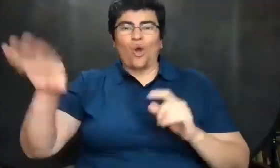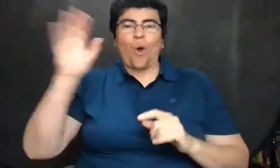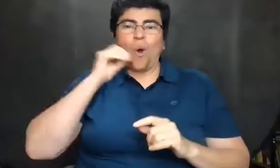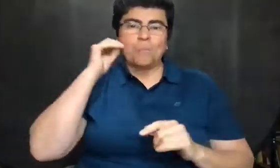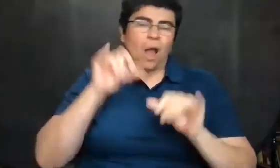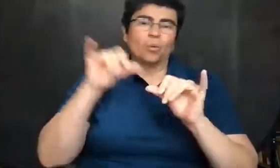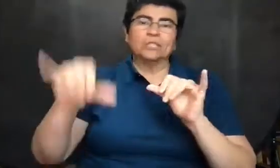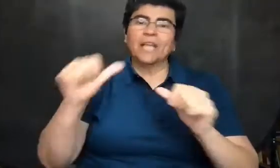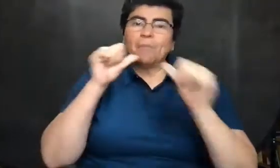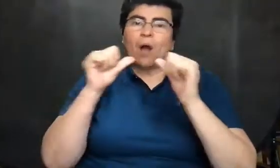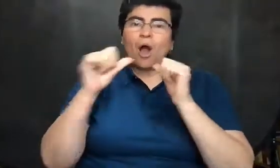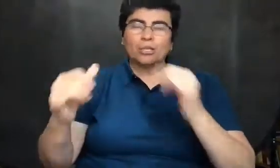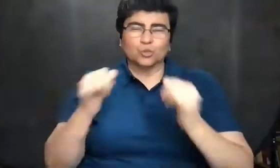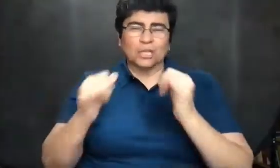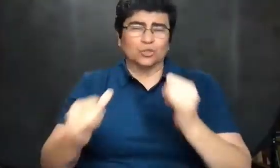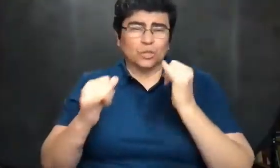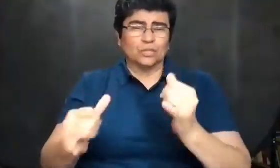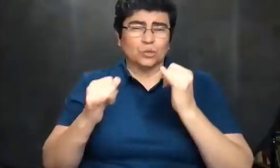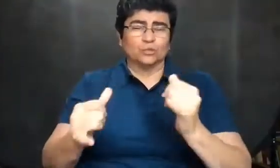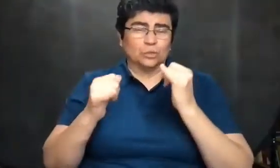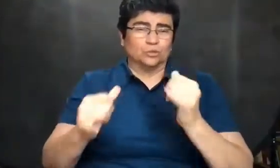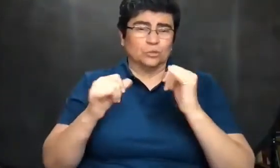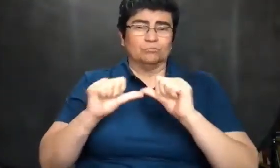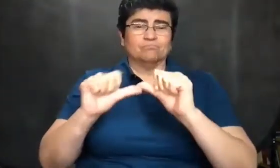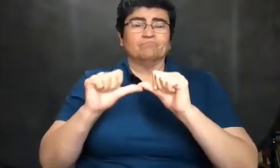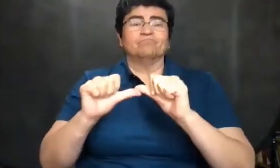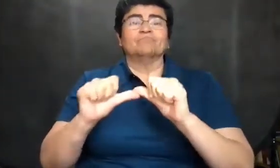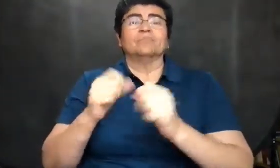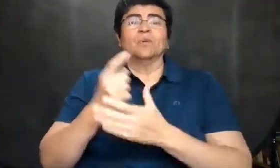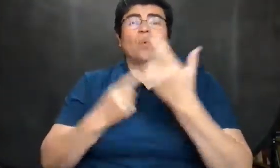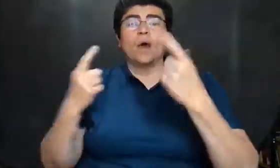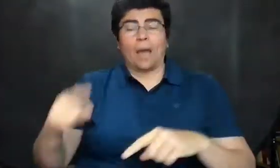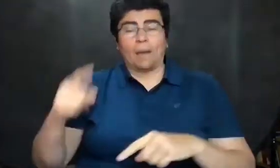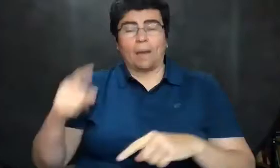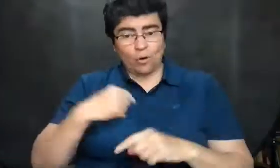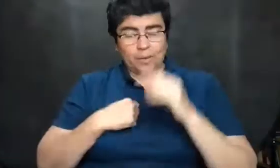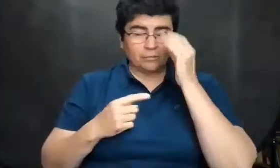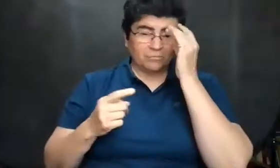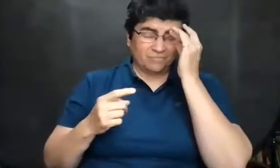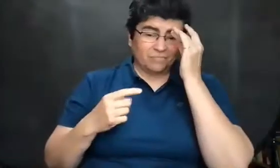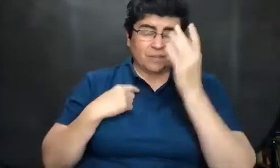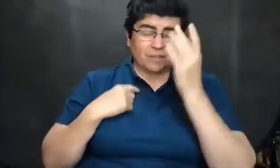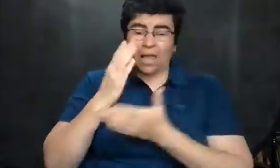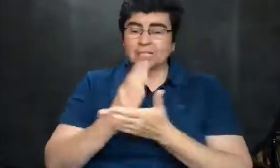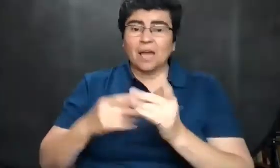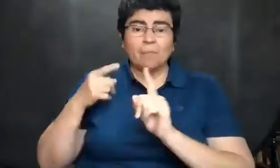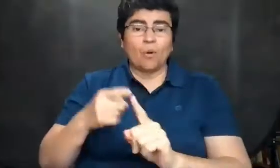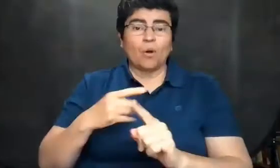I'd stay there and drink, and I'd stay there and drink. And what happened for me is, you know, at some point in my life, I was driving a